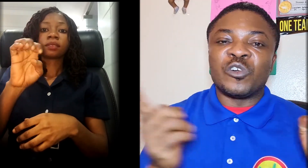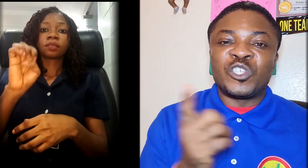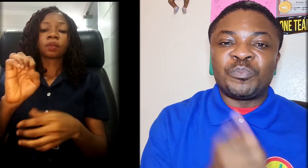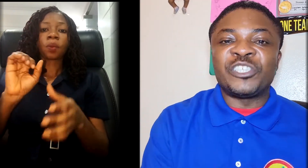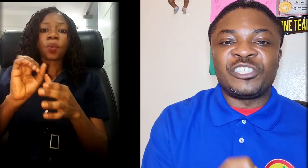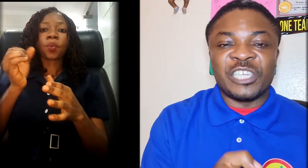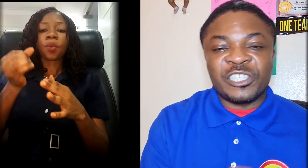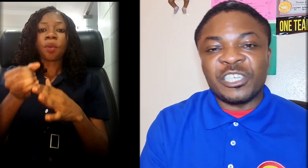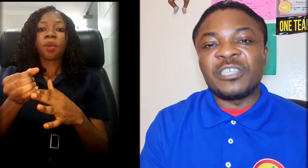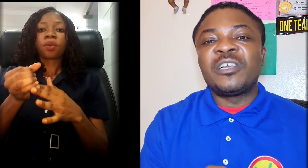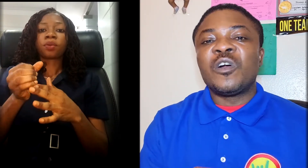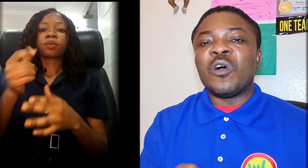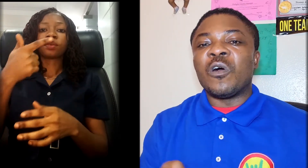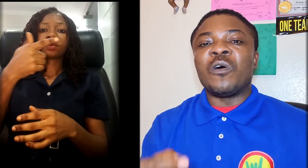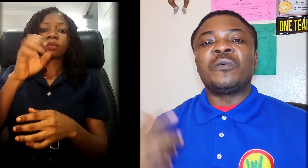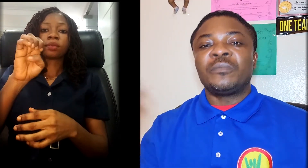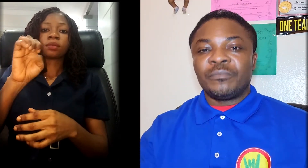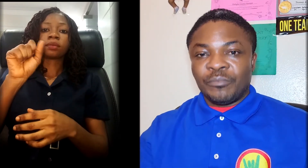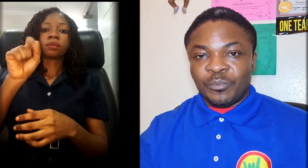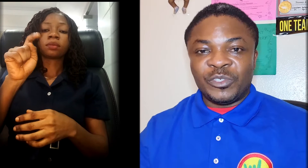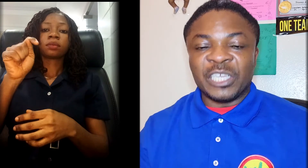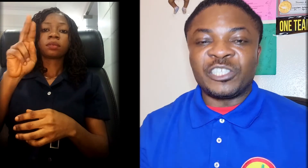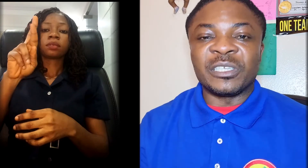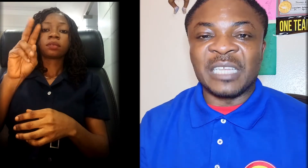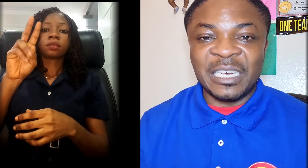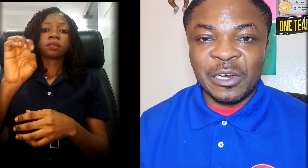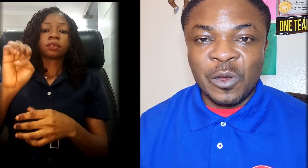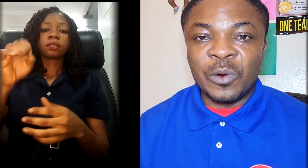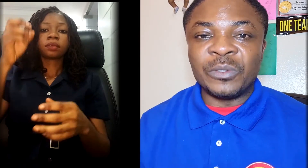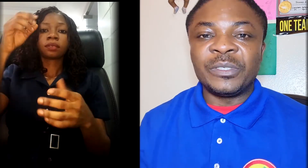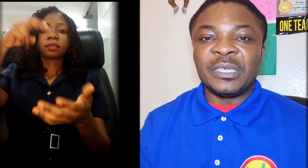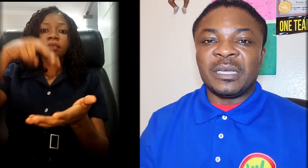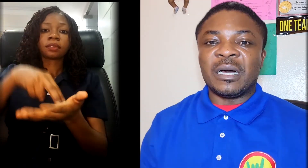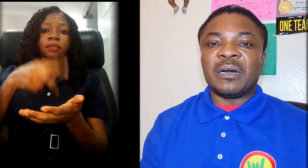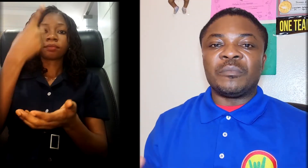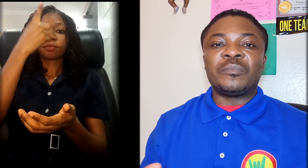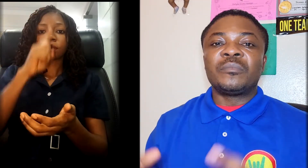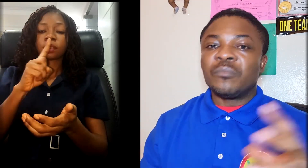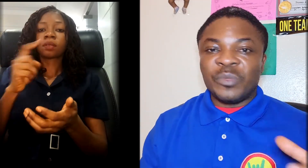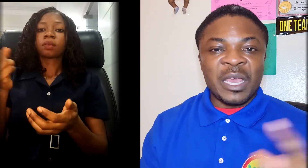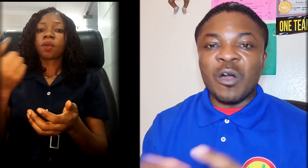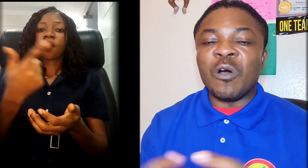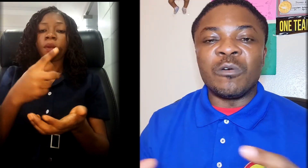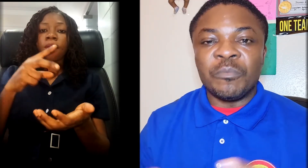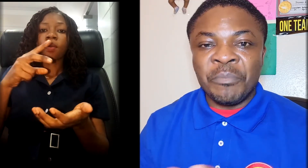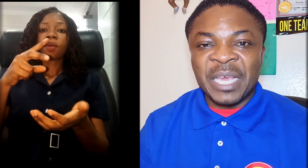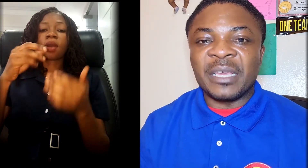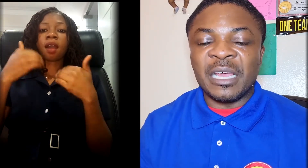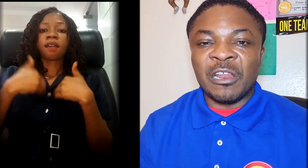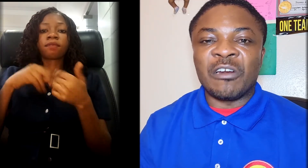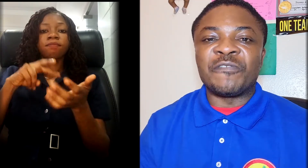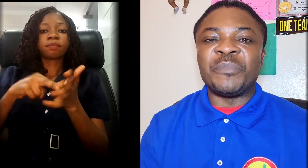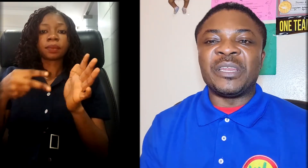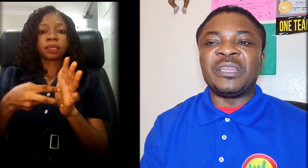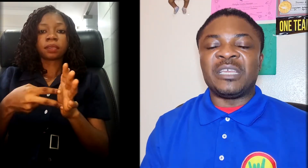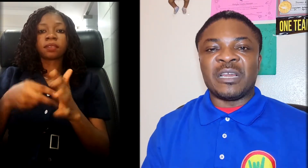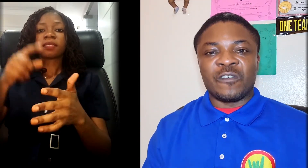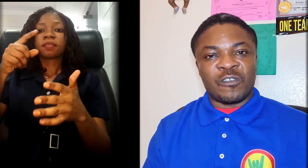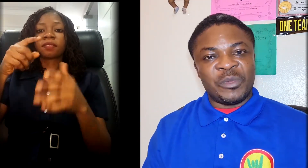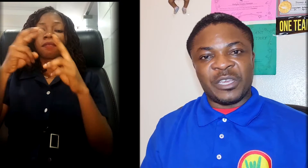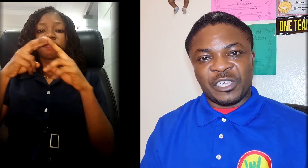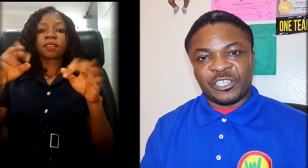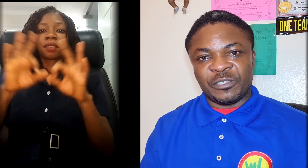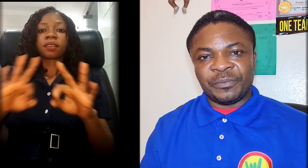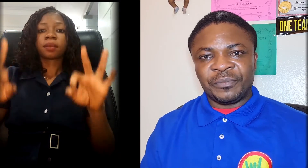a speech gesture or gesture standalone. They all make a lot of meaning in